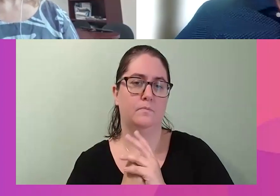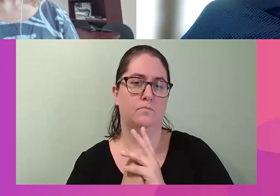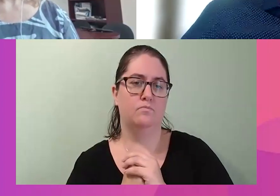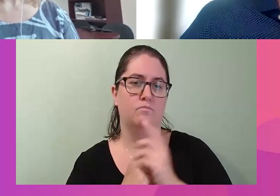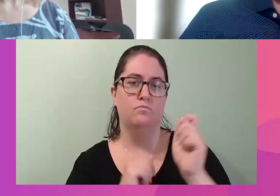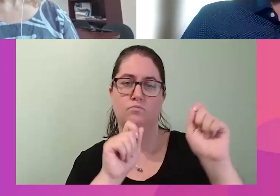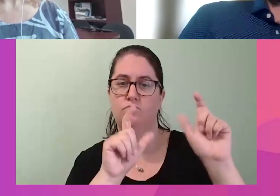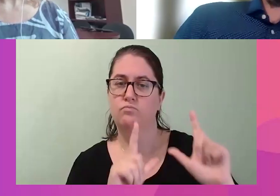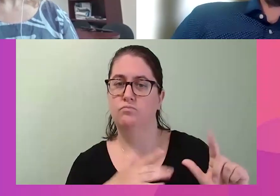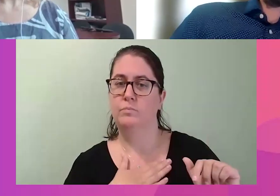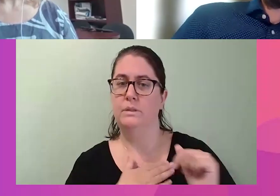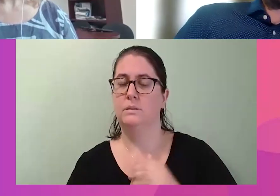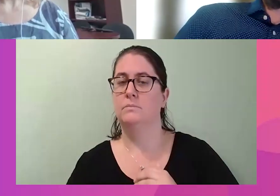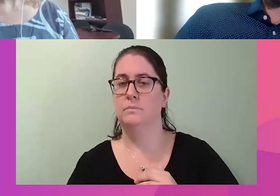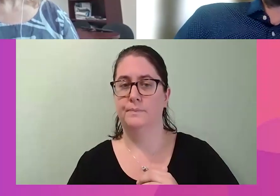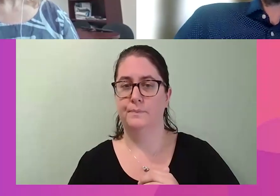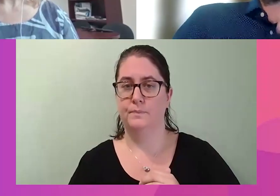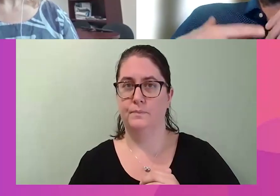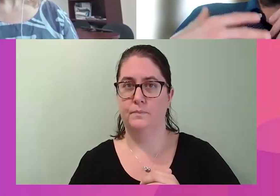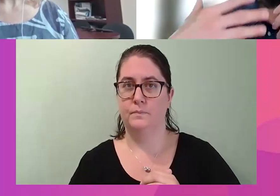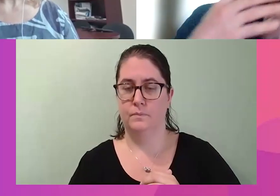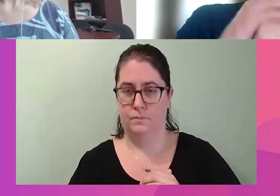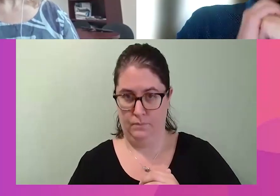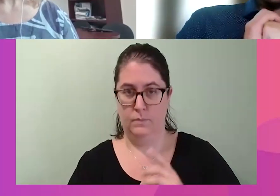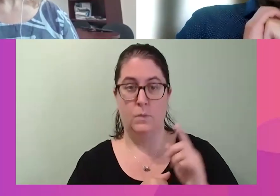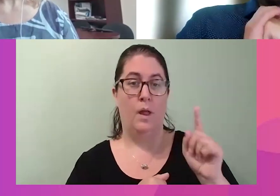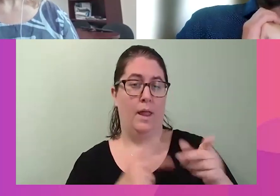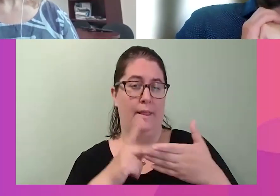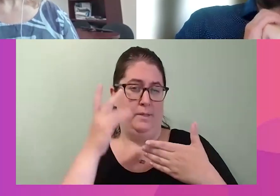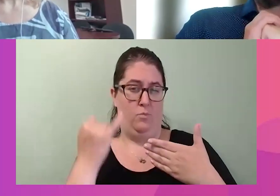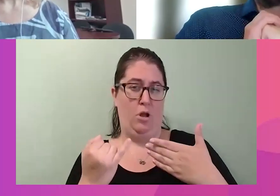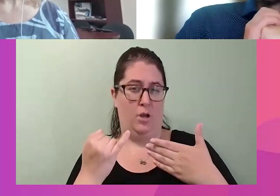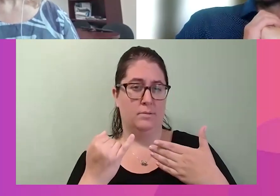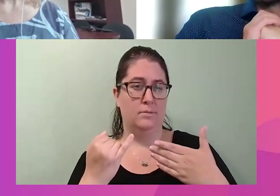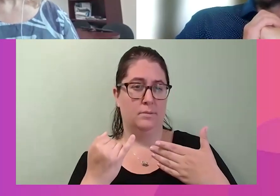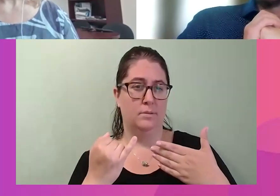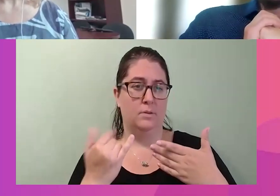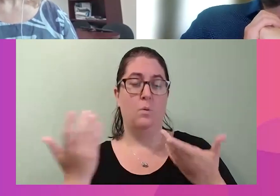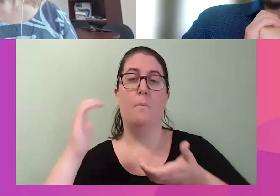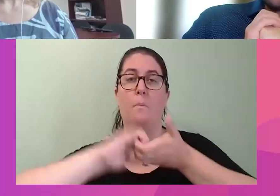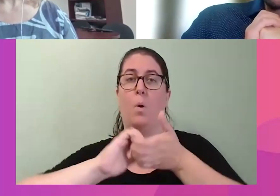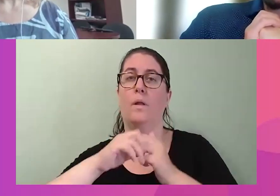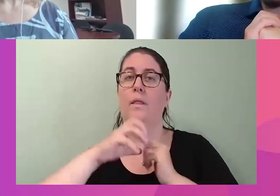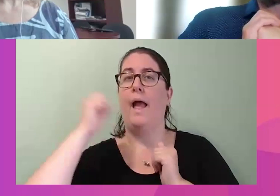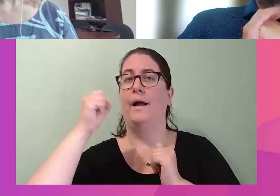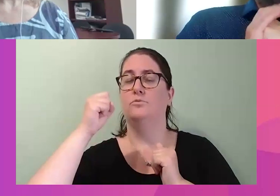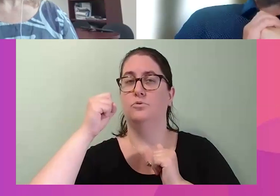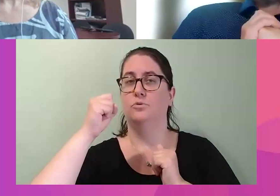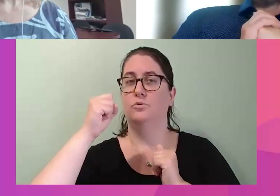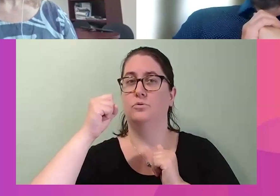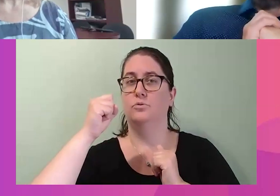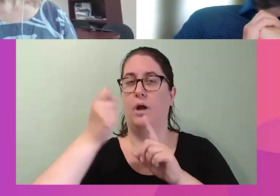Next slide, please. So this is a project that's being done in partnership with Elder Abuse Prevention